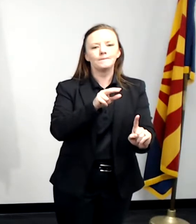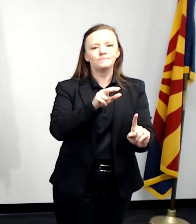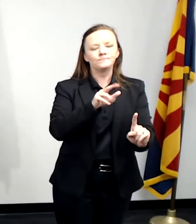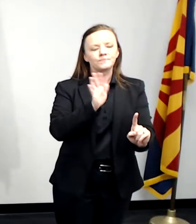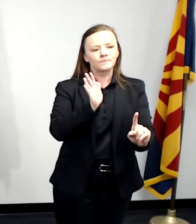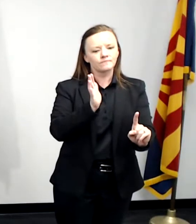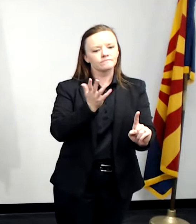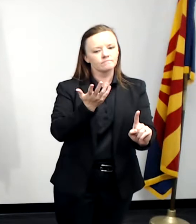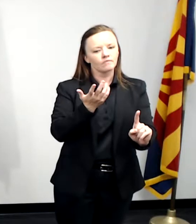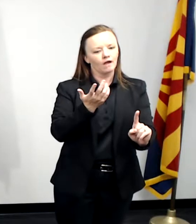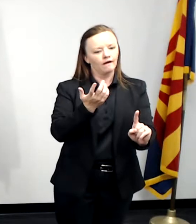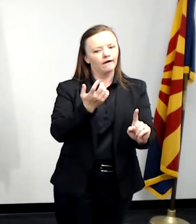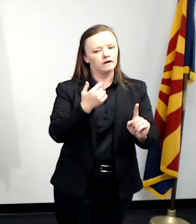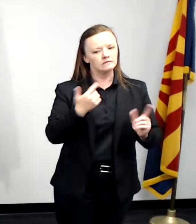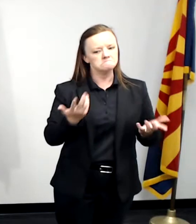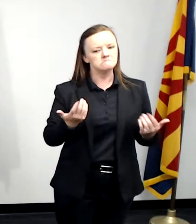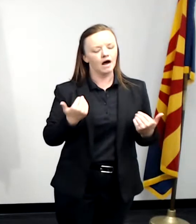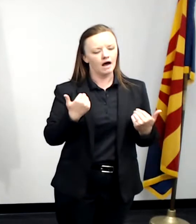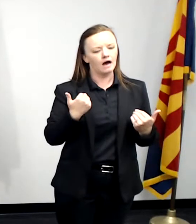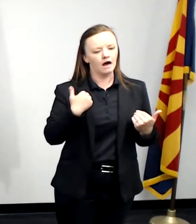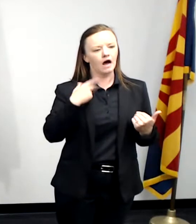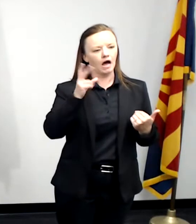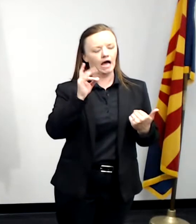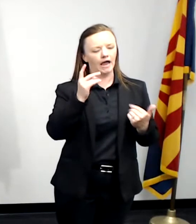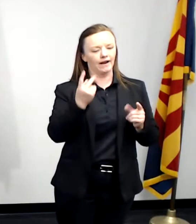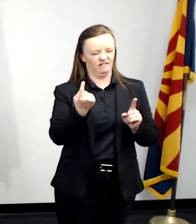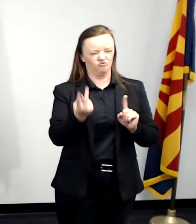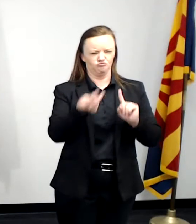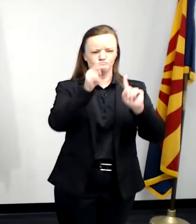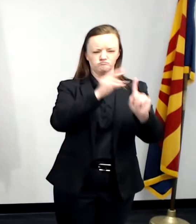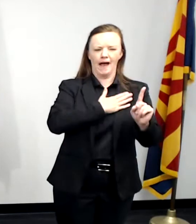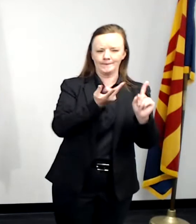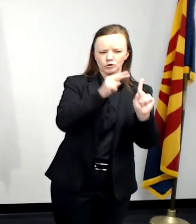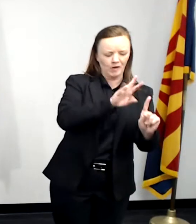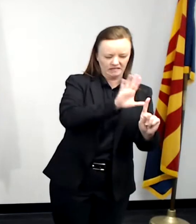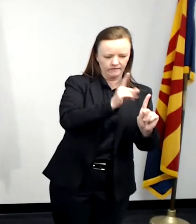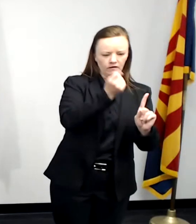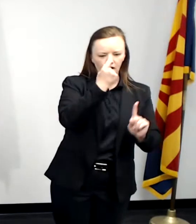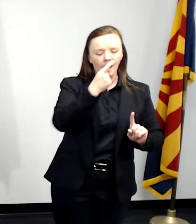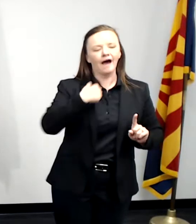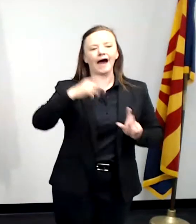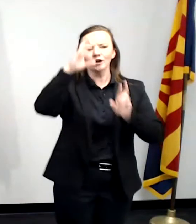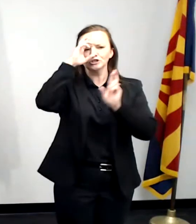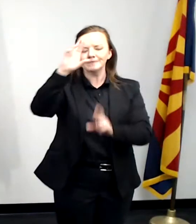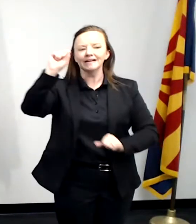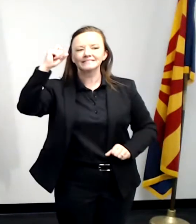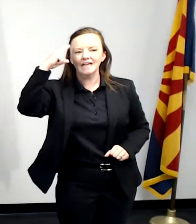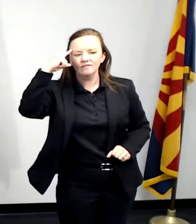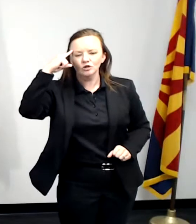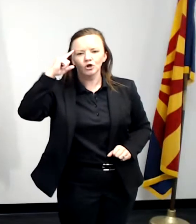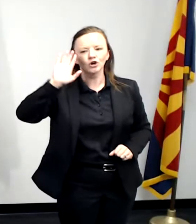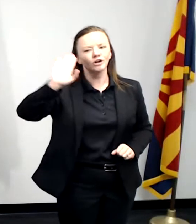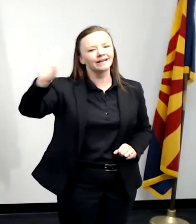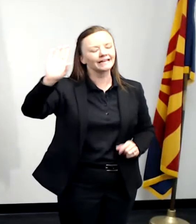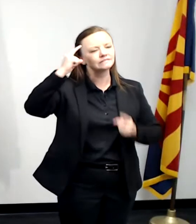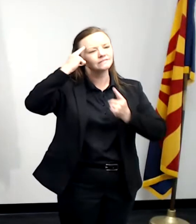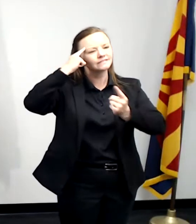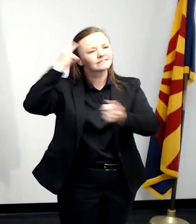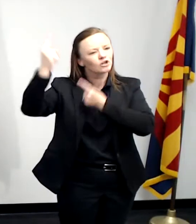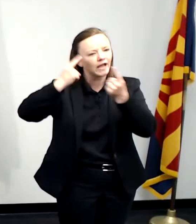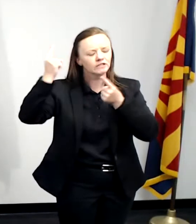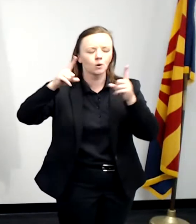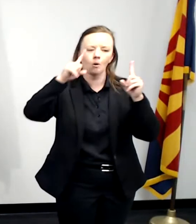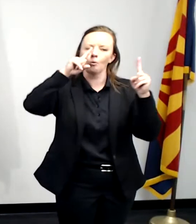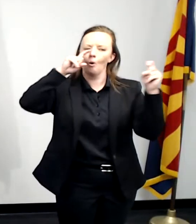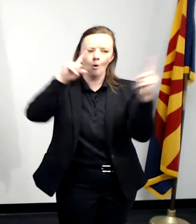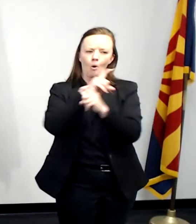had one perspective, but I definitely respect that the governor has to take in a lot of other